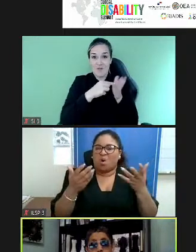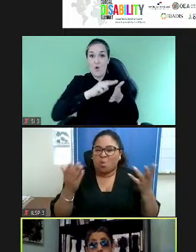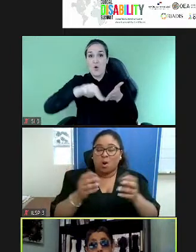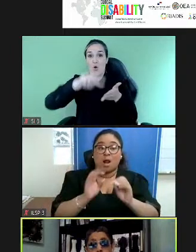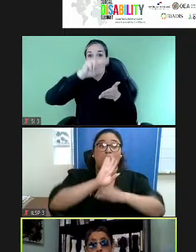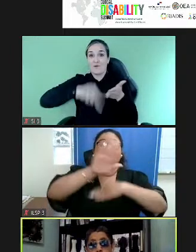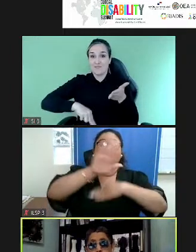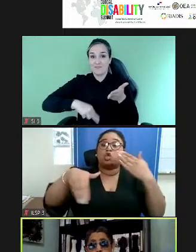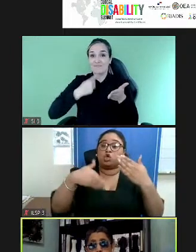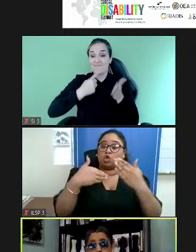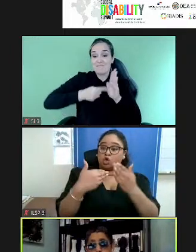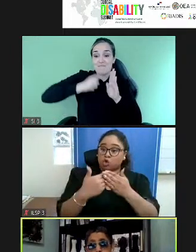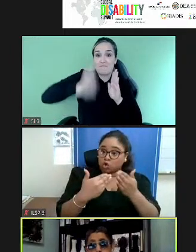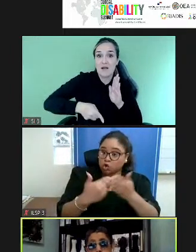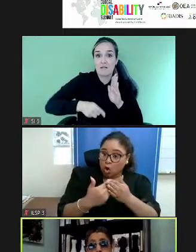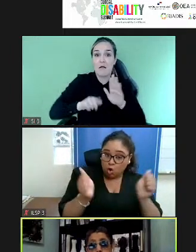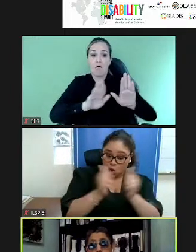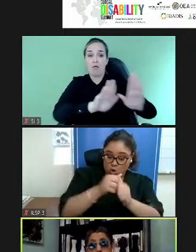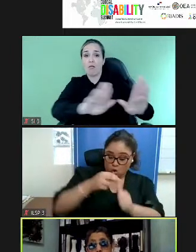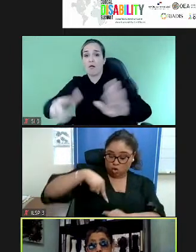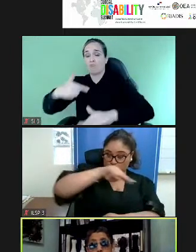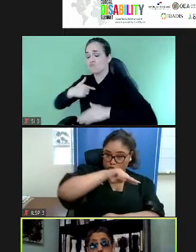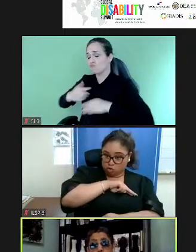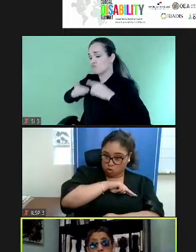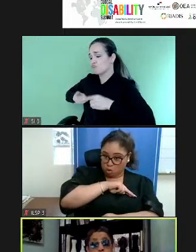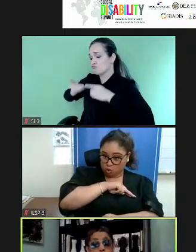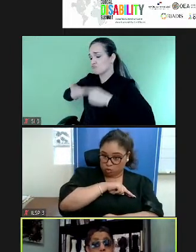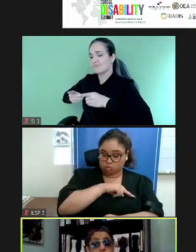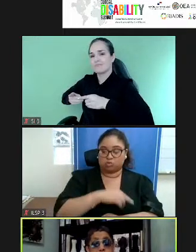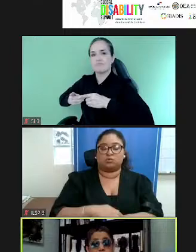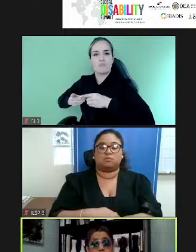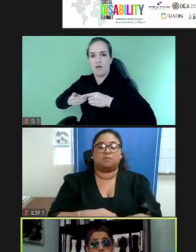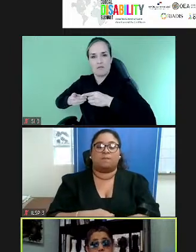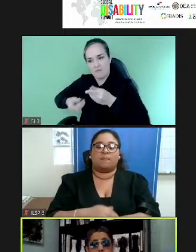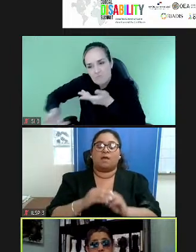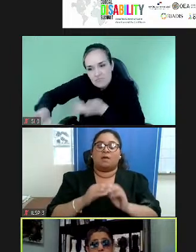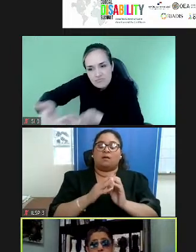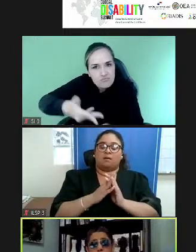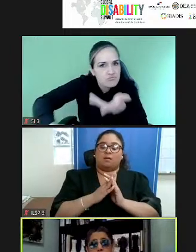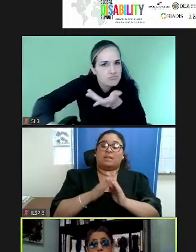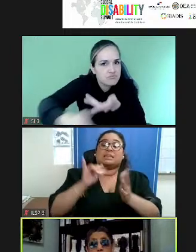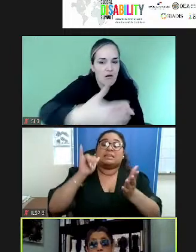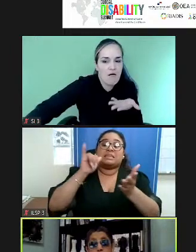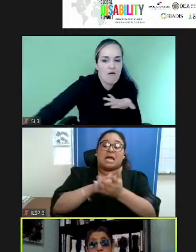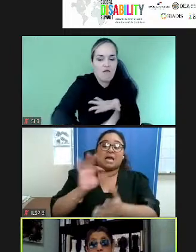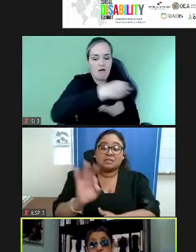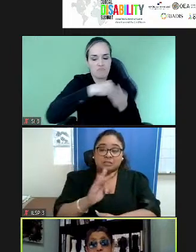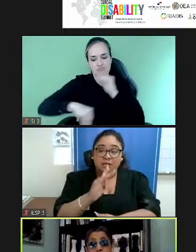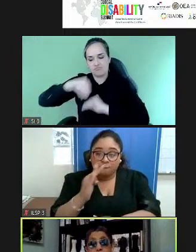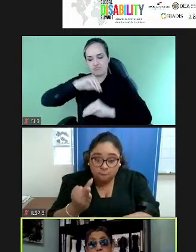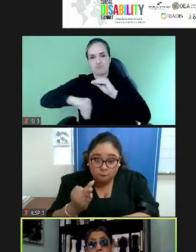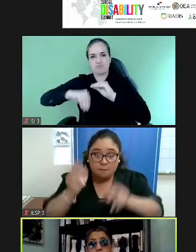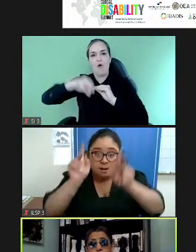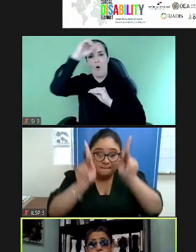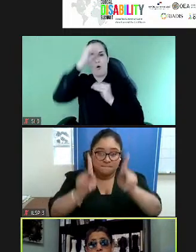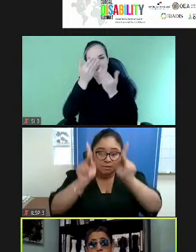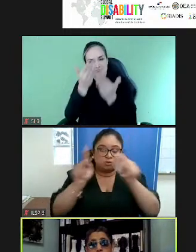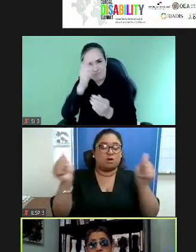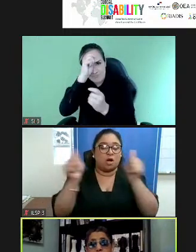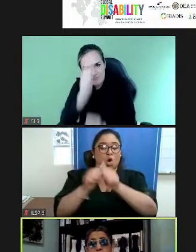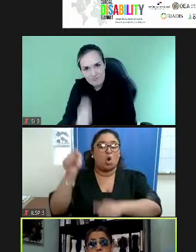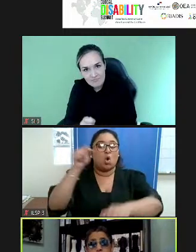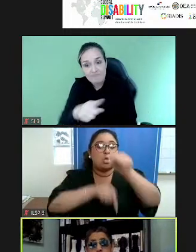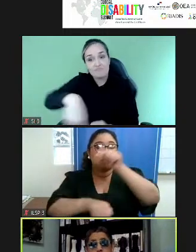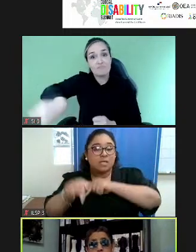disabilities everything about us with us so in this case persons with